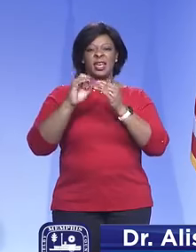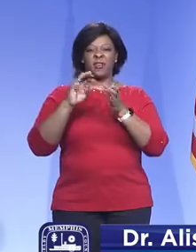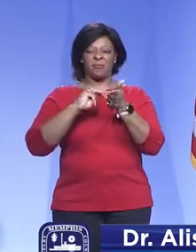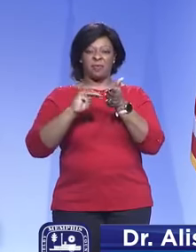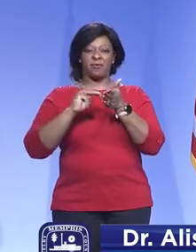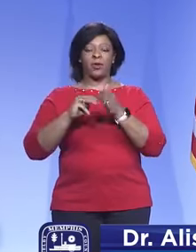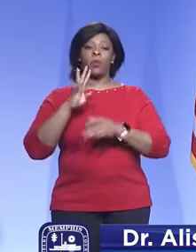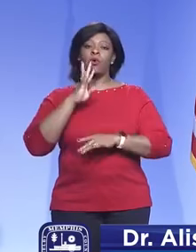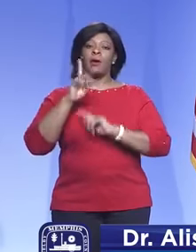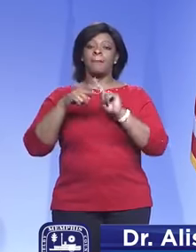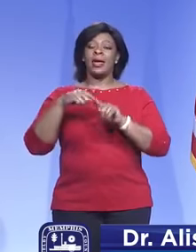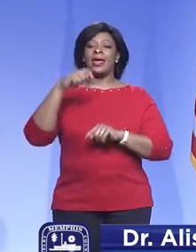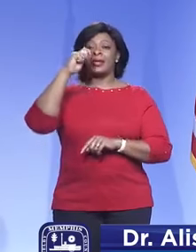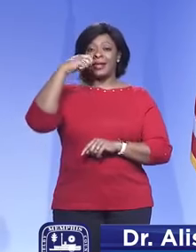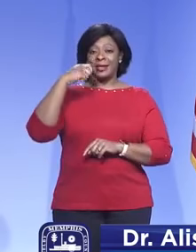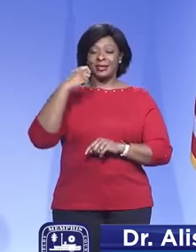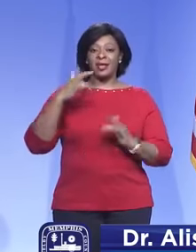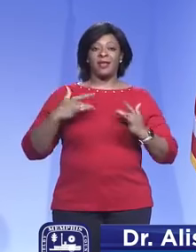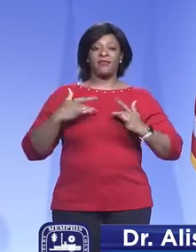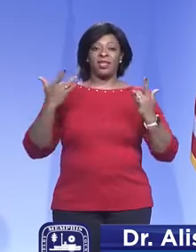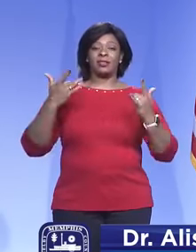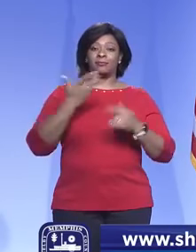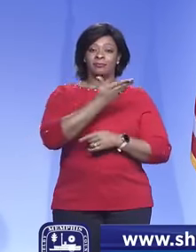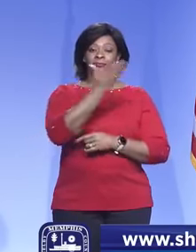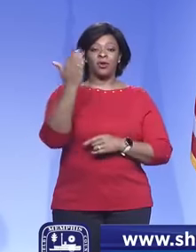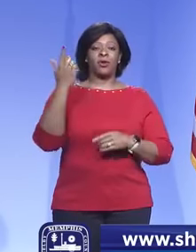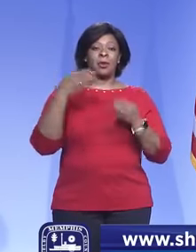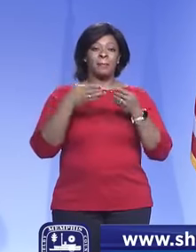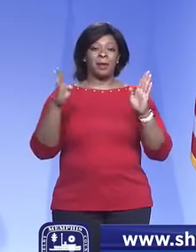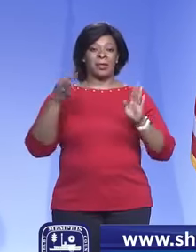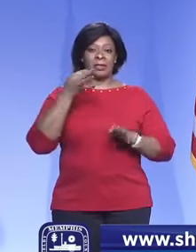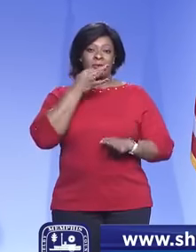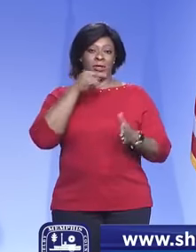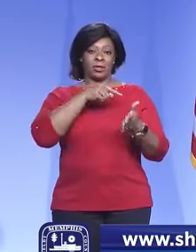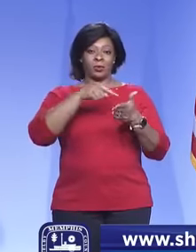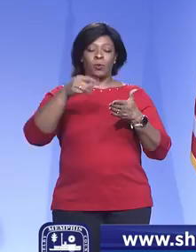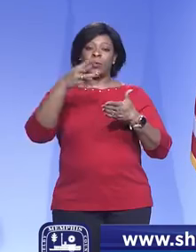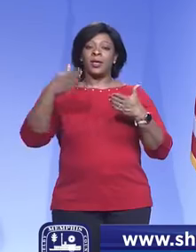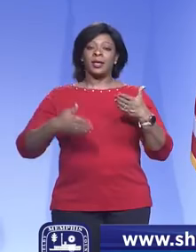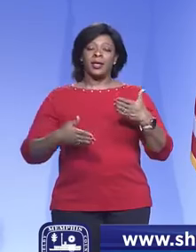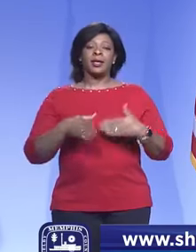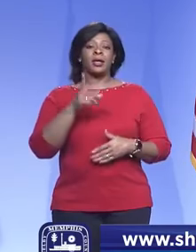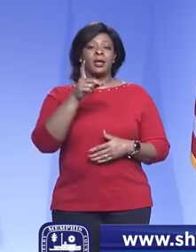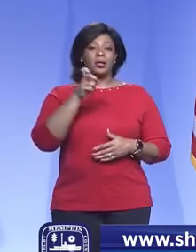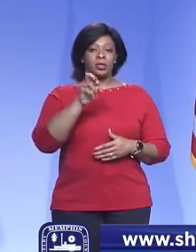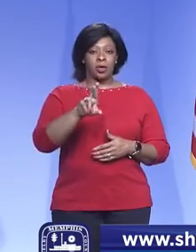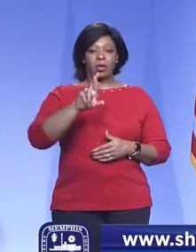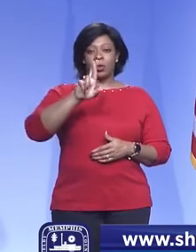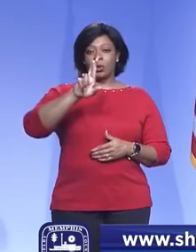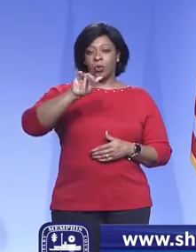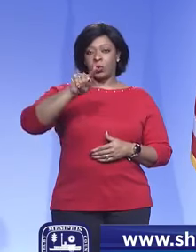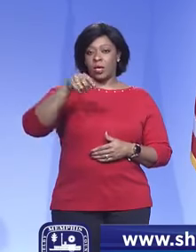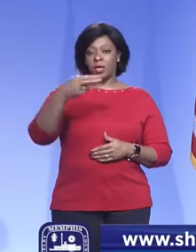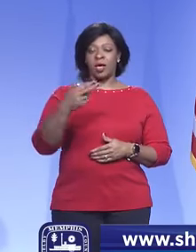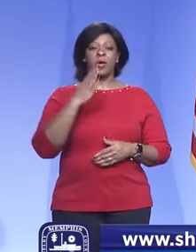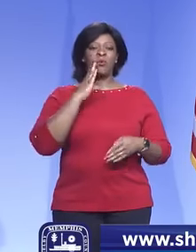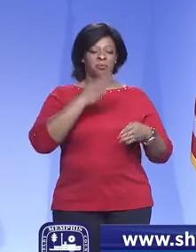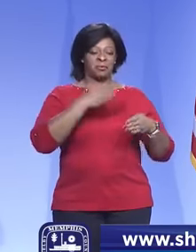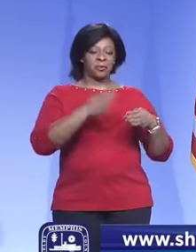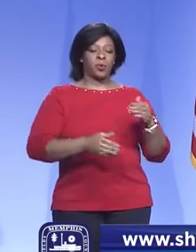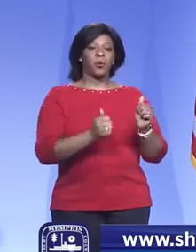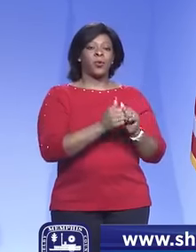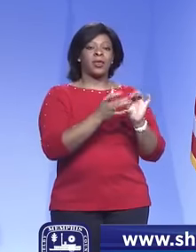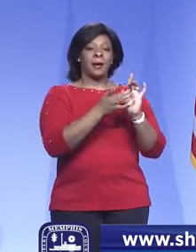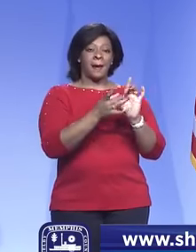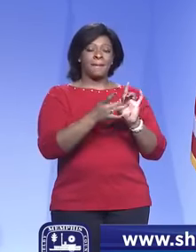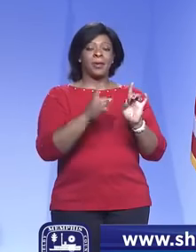about testing events that are available to the public this weekend. And then Dr. Randolph will finish up with some additional